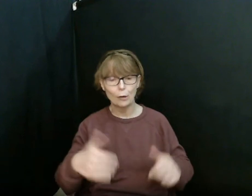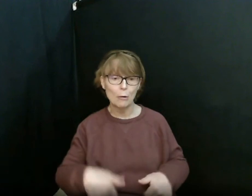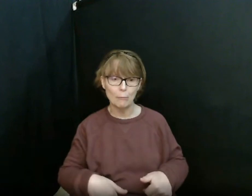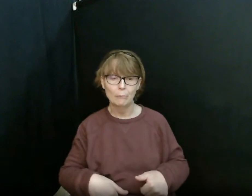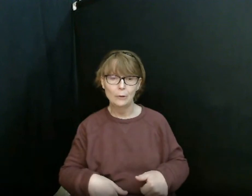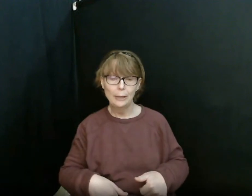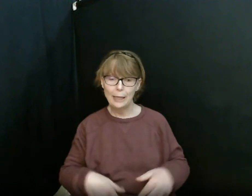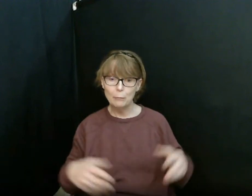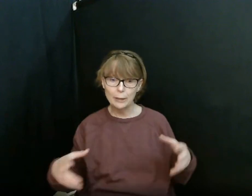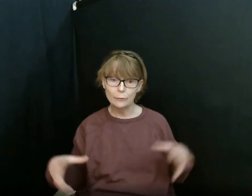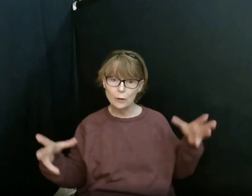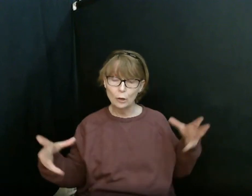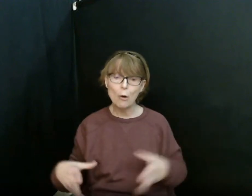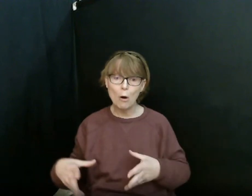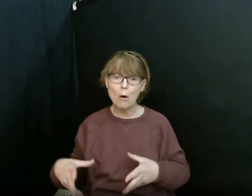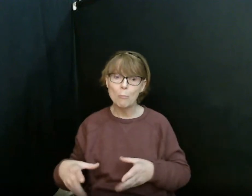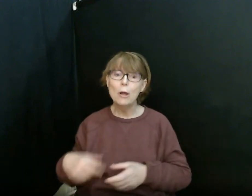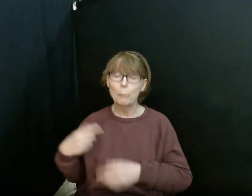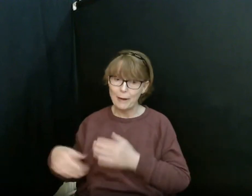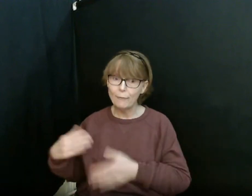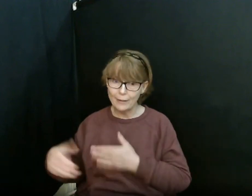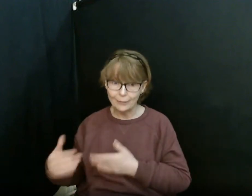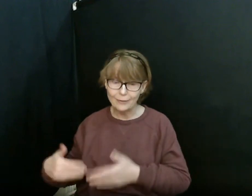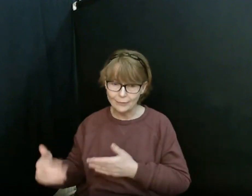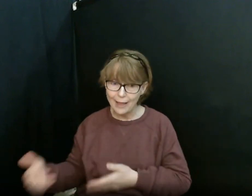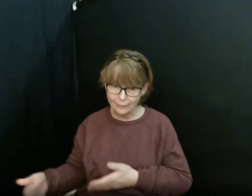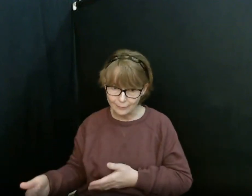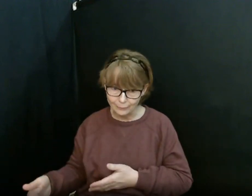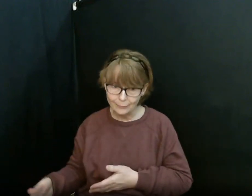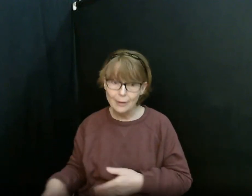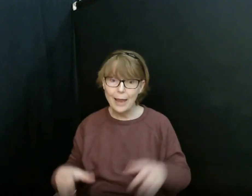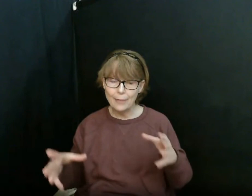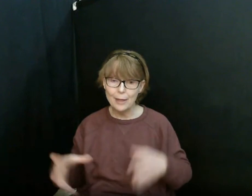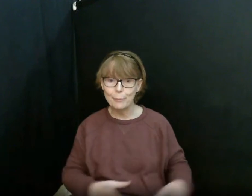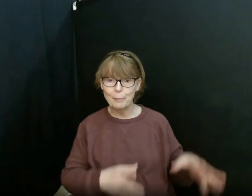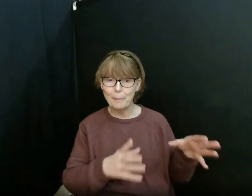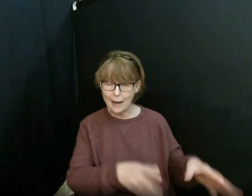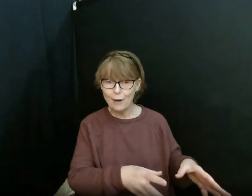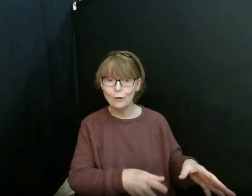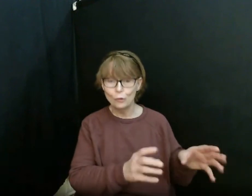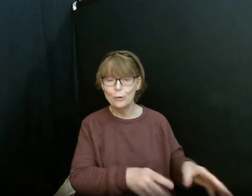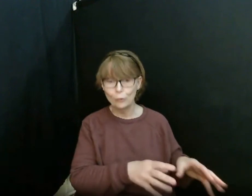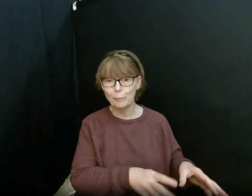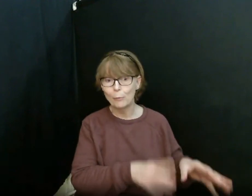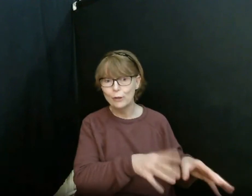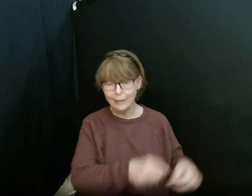home. Mm-hmm. It was go home, prepare for the next day's classes, and then be prepared to interpret when you get